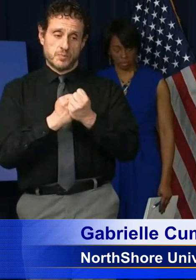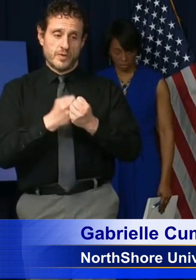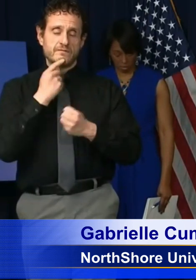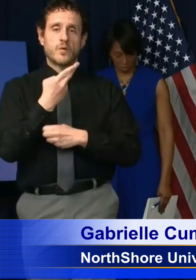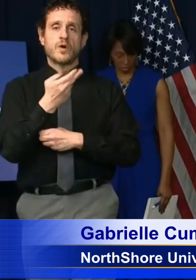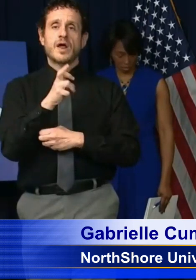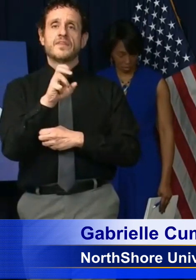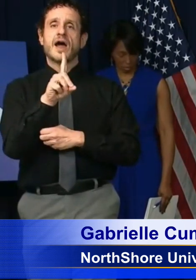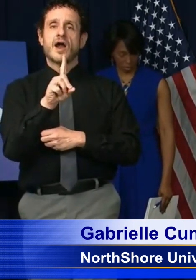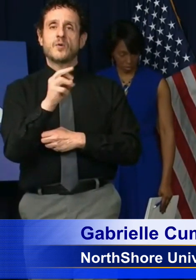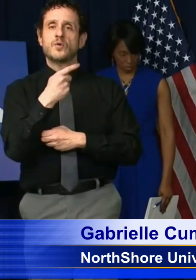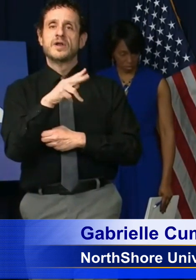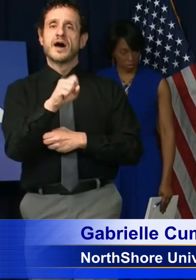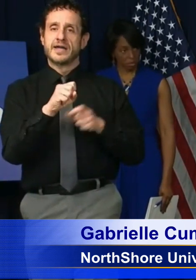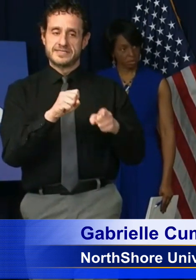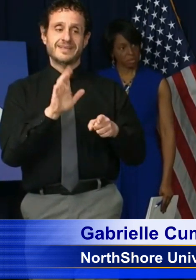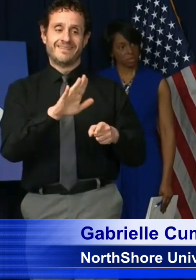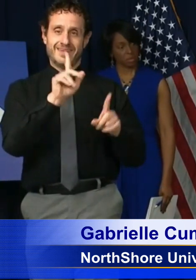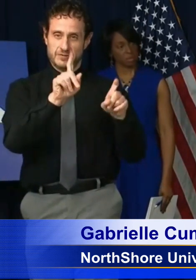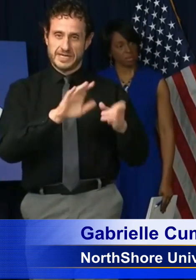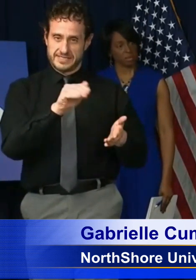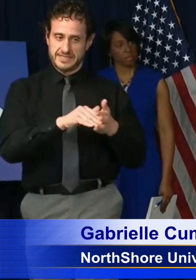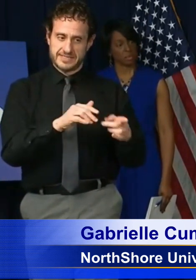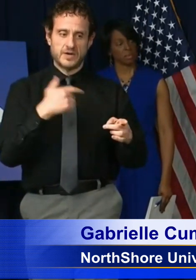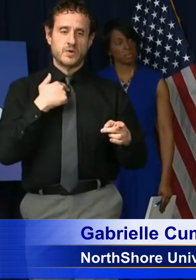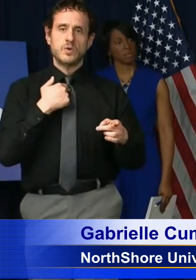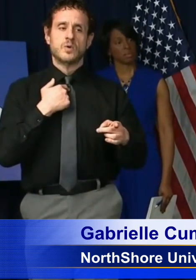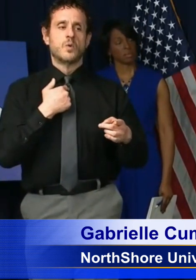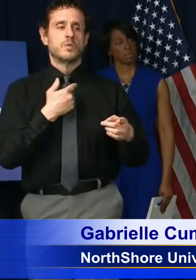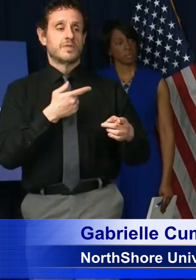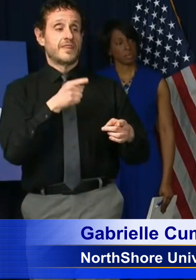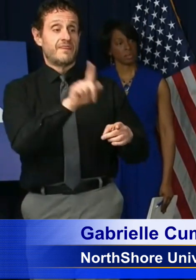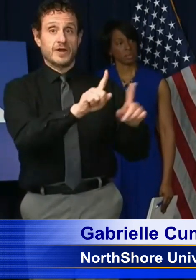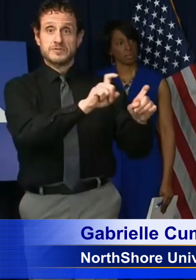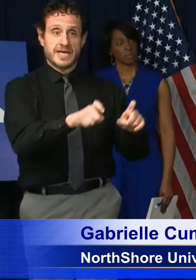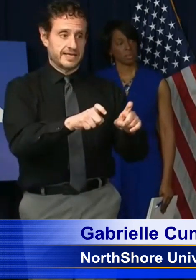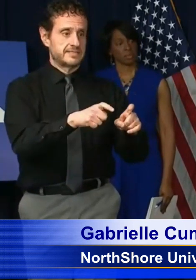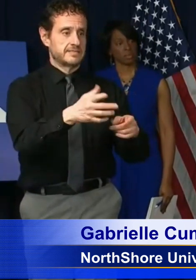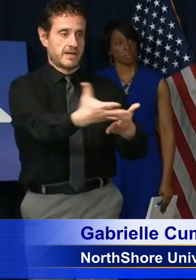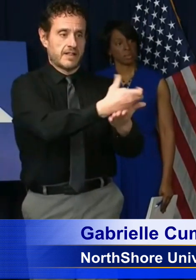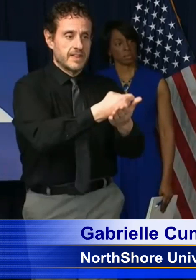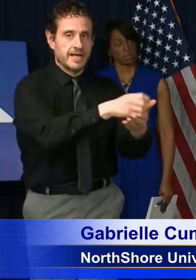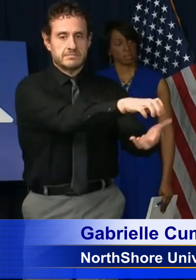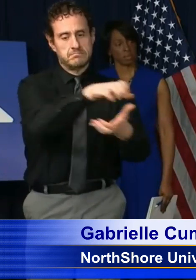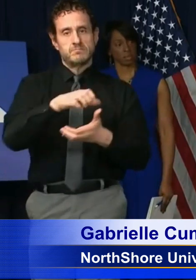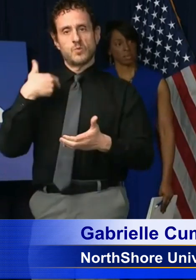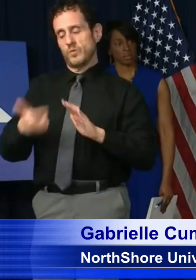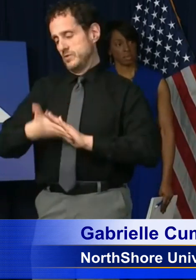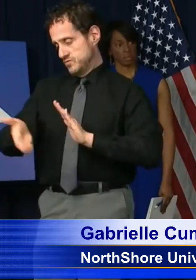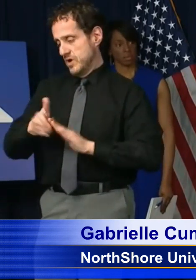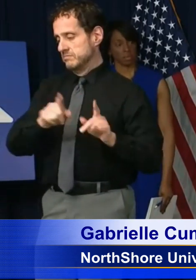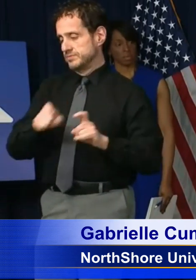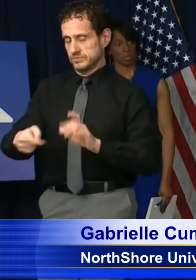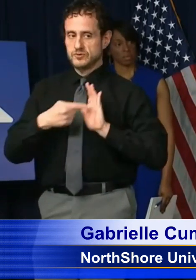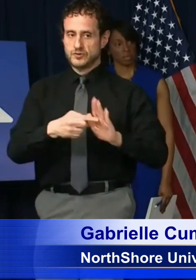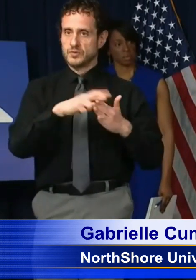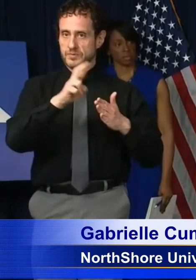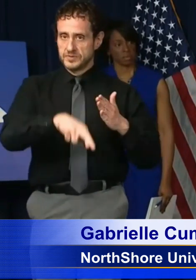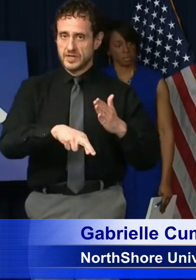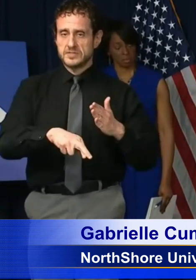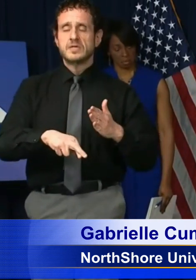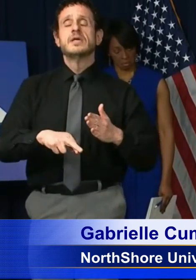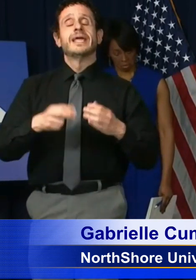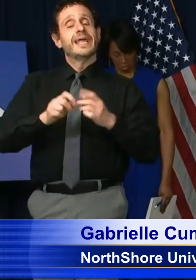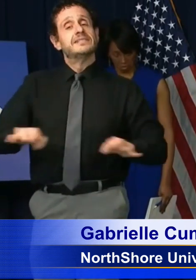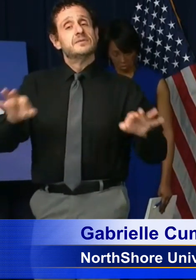healthcare workers, which is located in Harwood Heights. Our belief is that when faced with a crisis such as this, we are colleagues supporting one